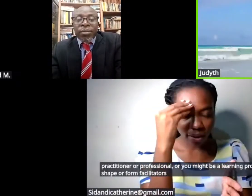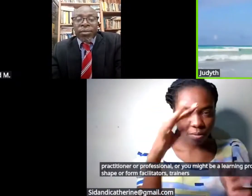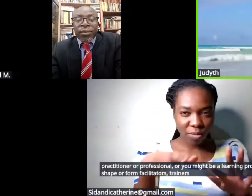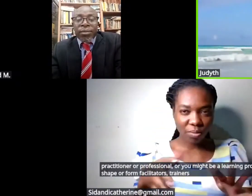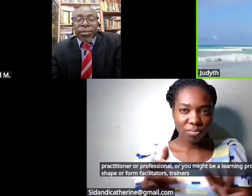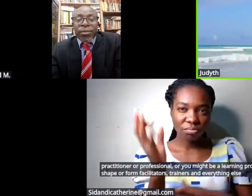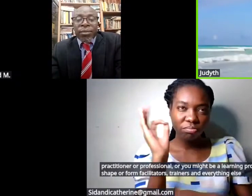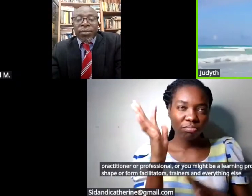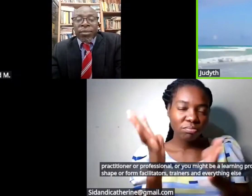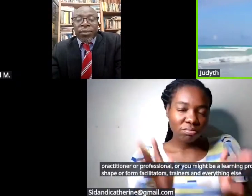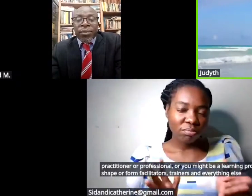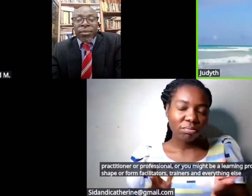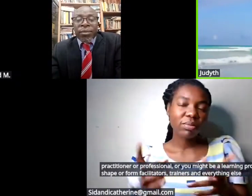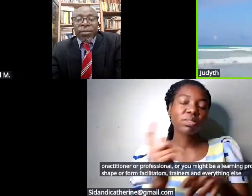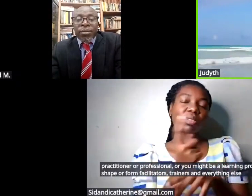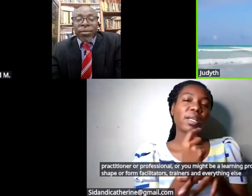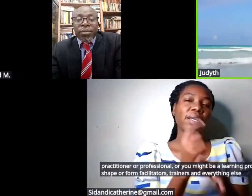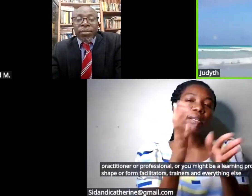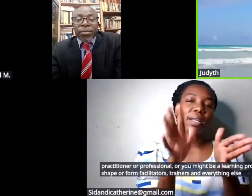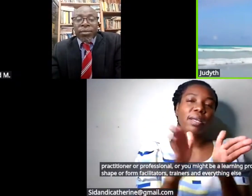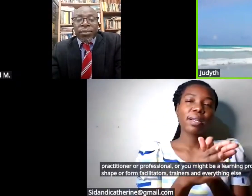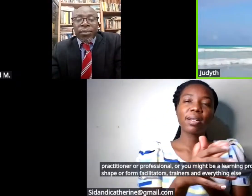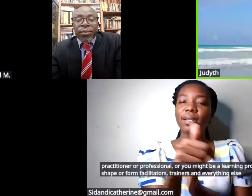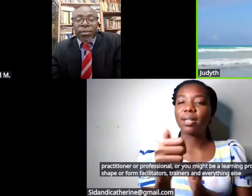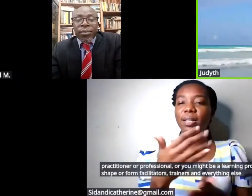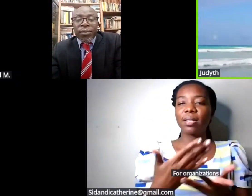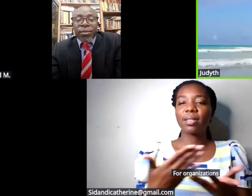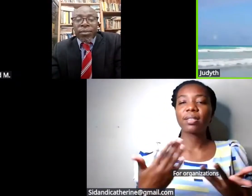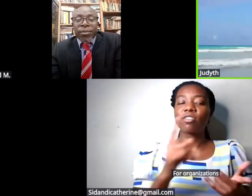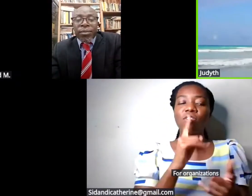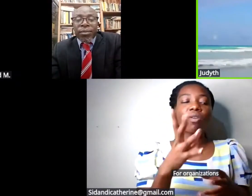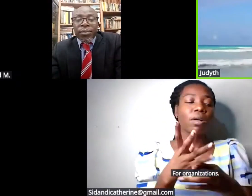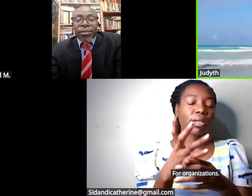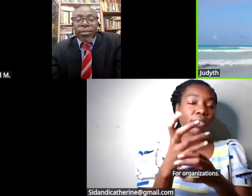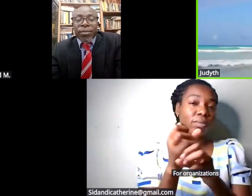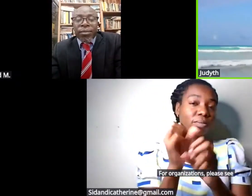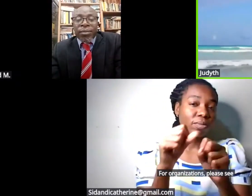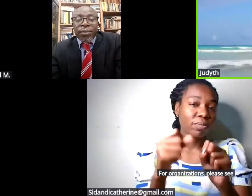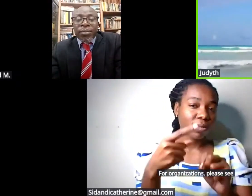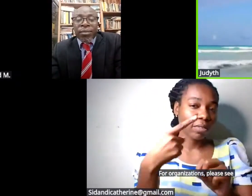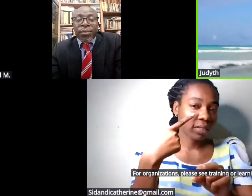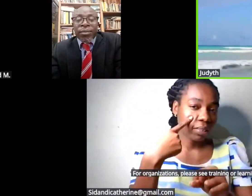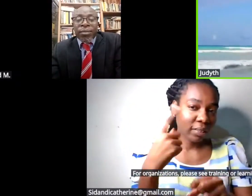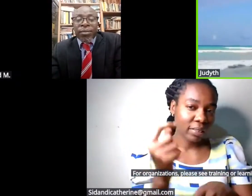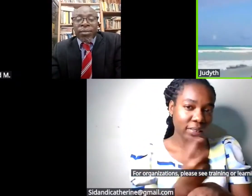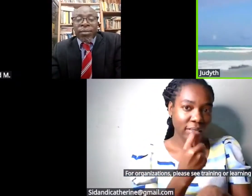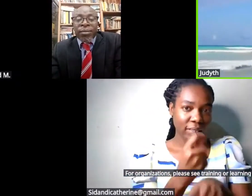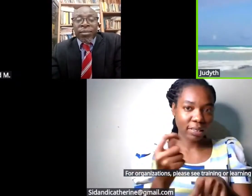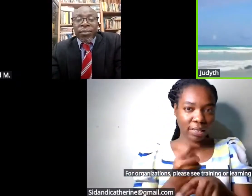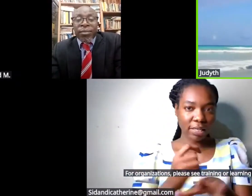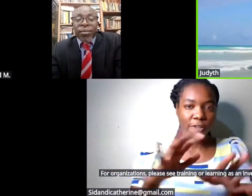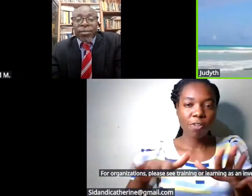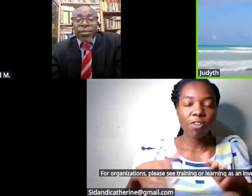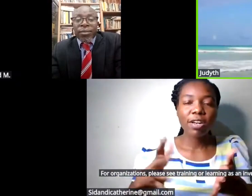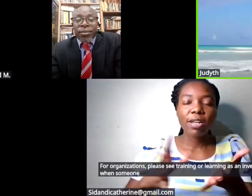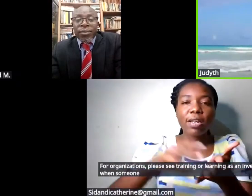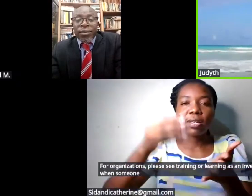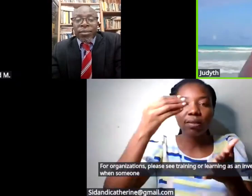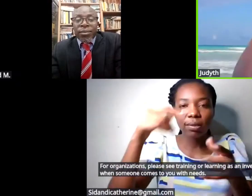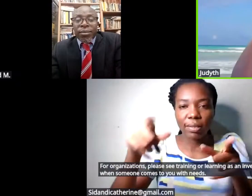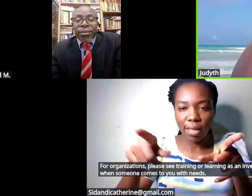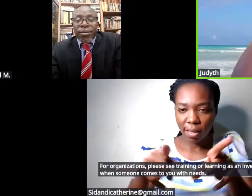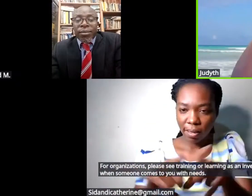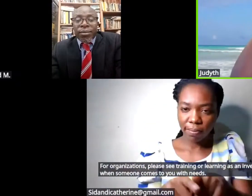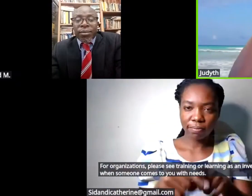else. For organizations, please see training or learning as an investment so that when someone comes to you with needs,